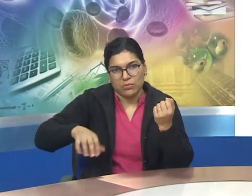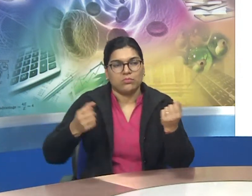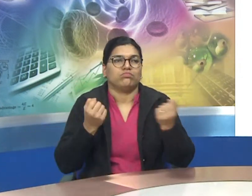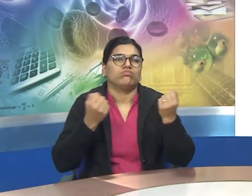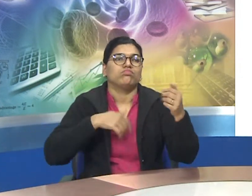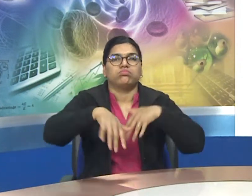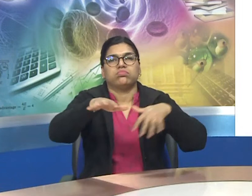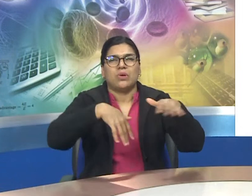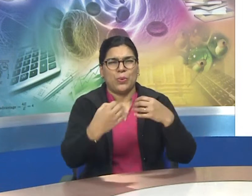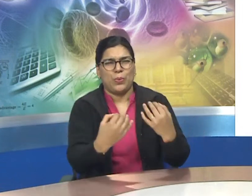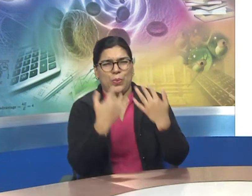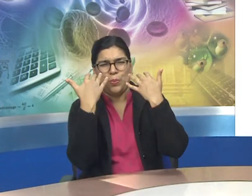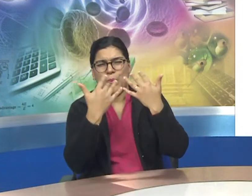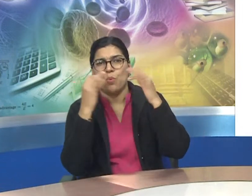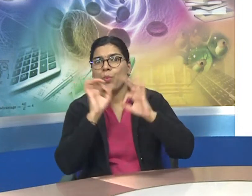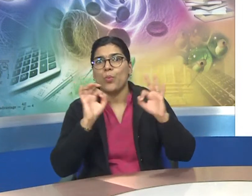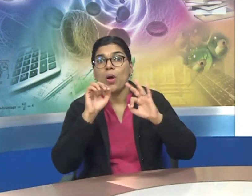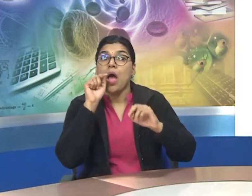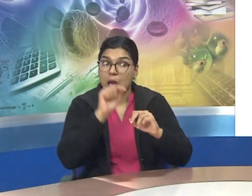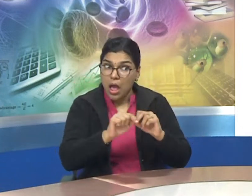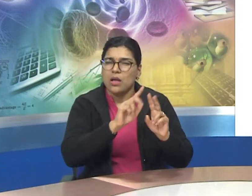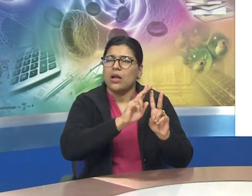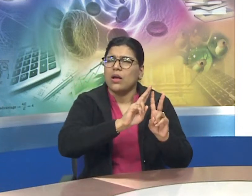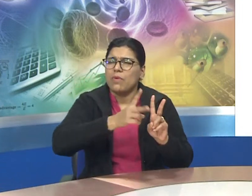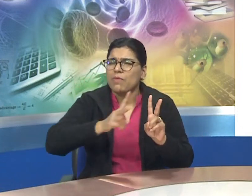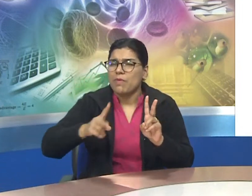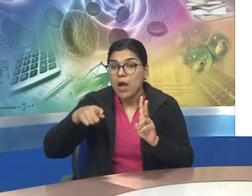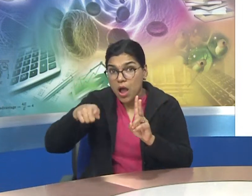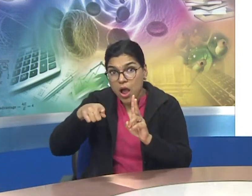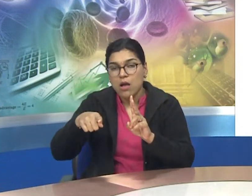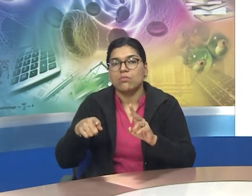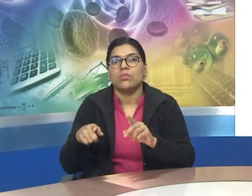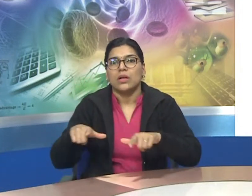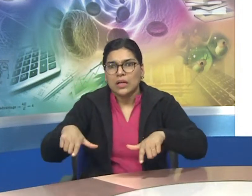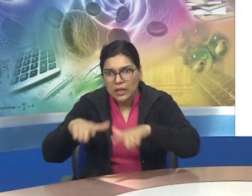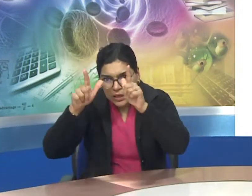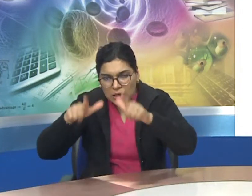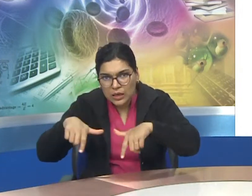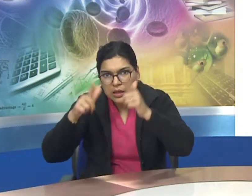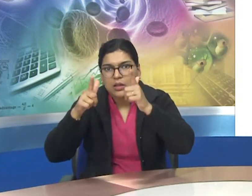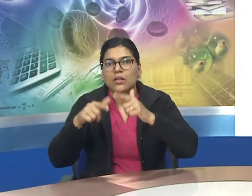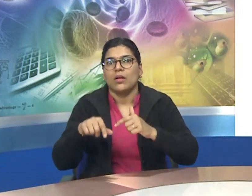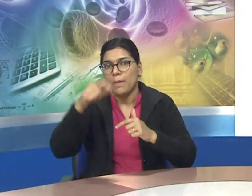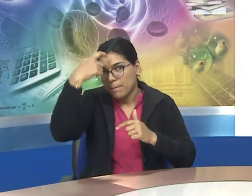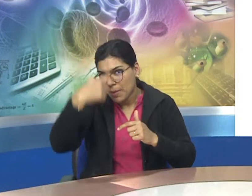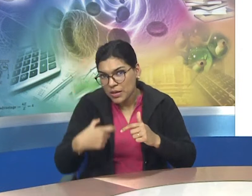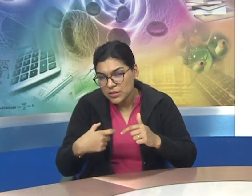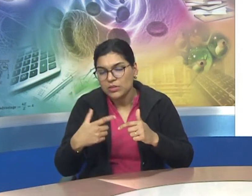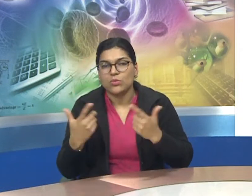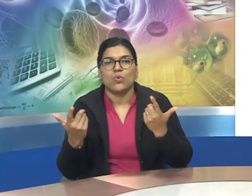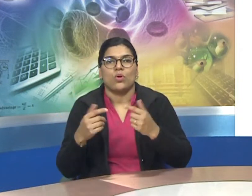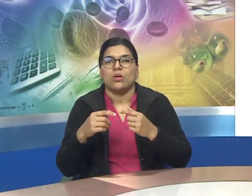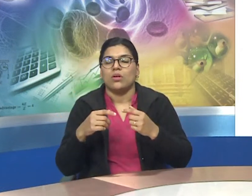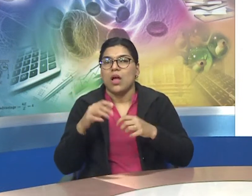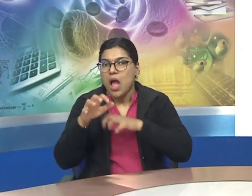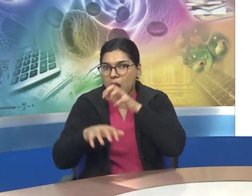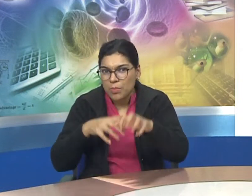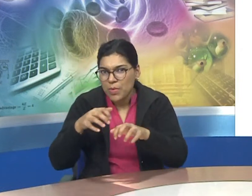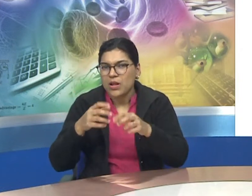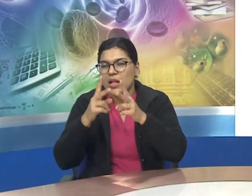whenever we use the CNG gas, that is pollution less. So similarly, biogas